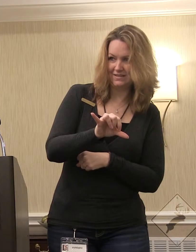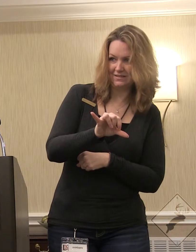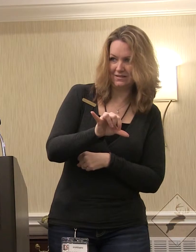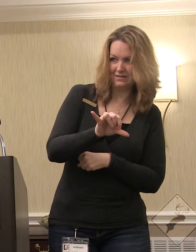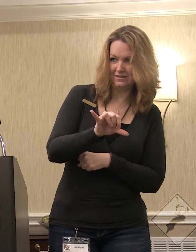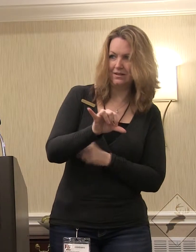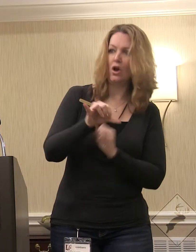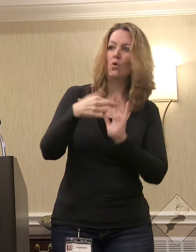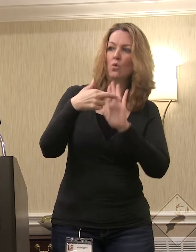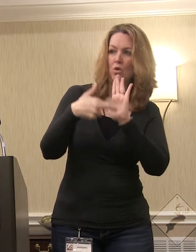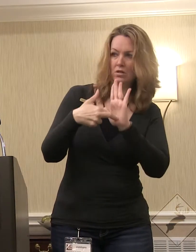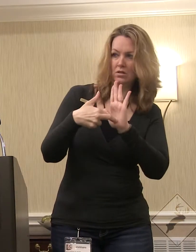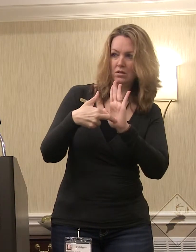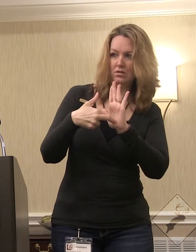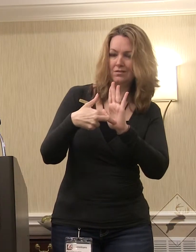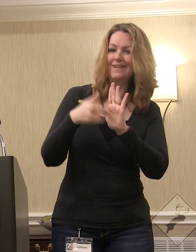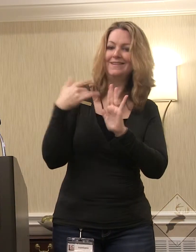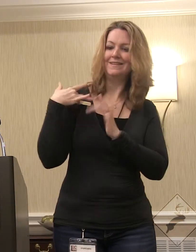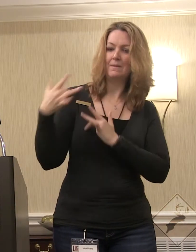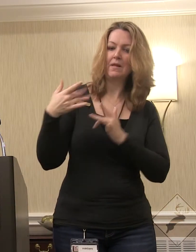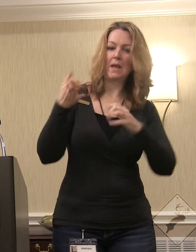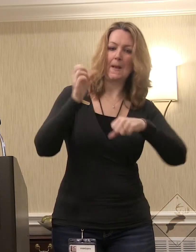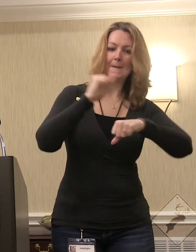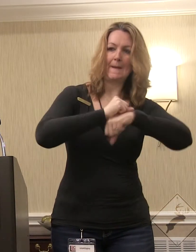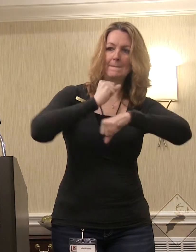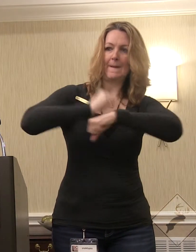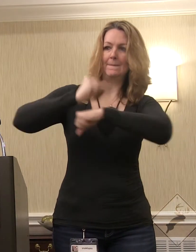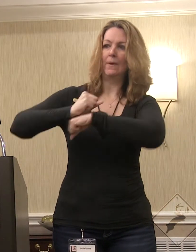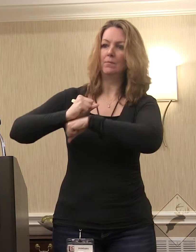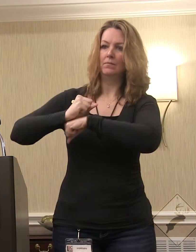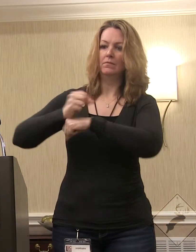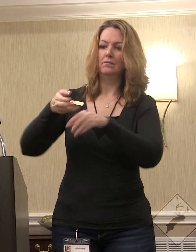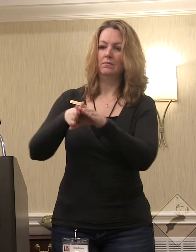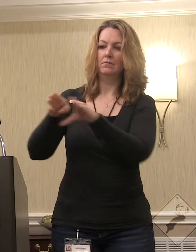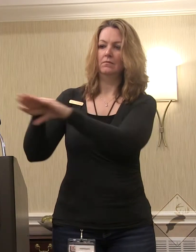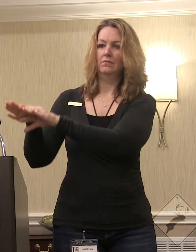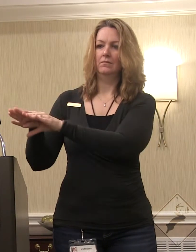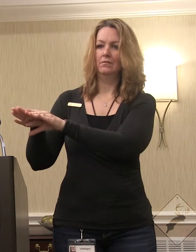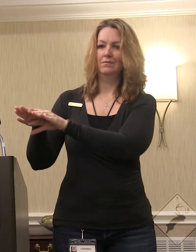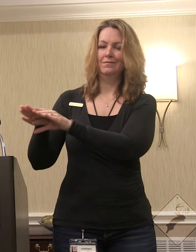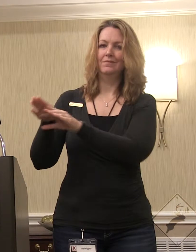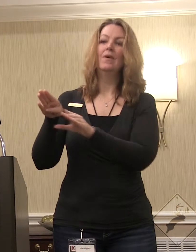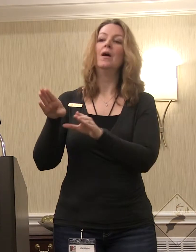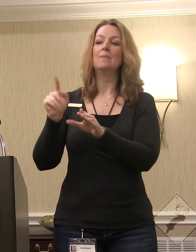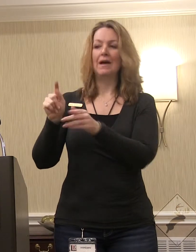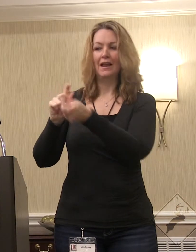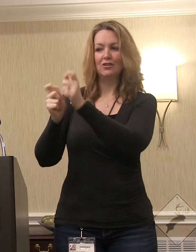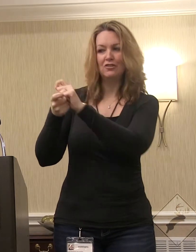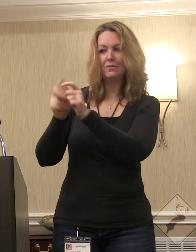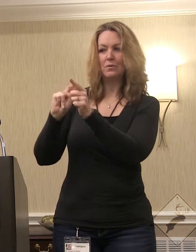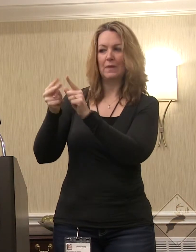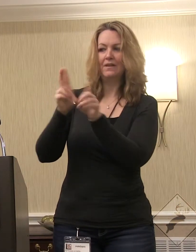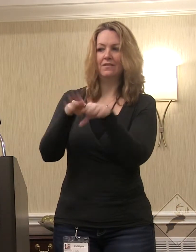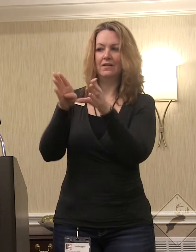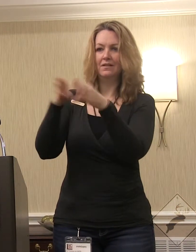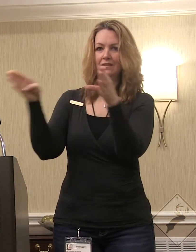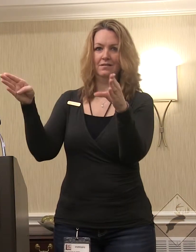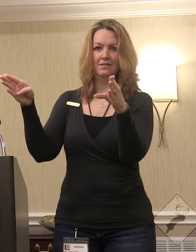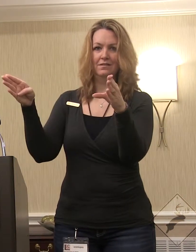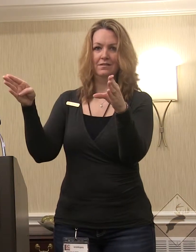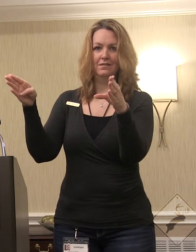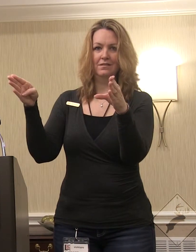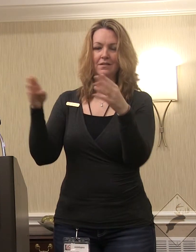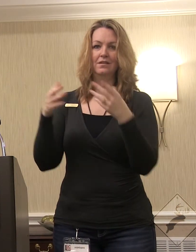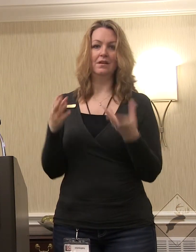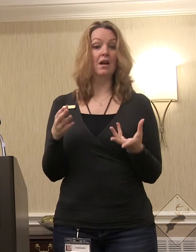spaces, not open them up. We were successful, but we had to have 3 months worth of operating expenses